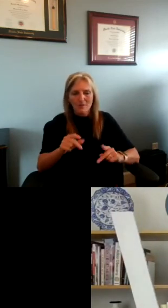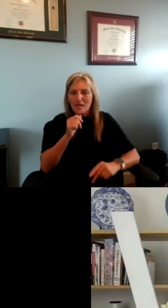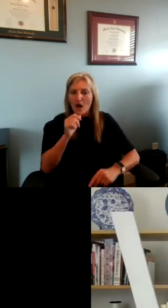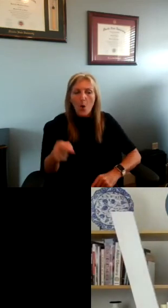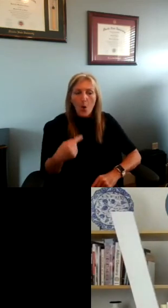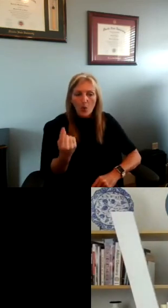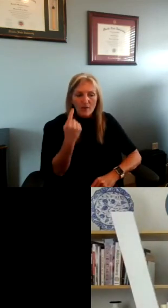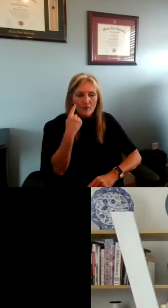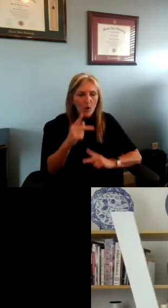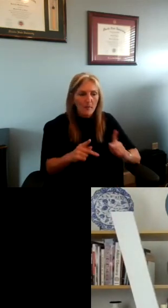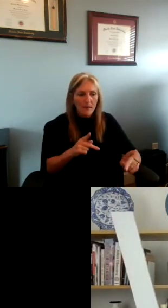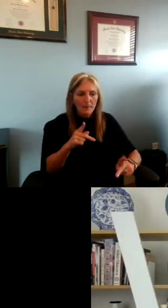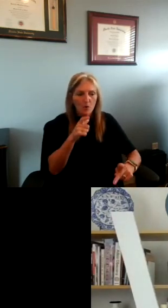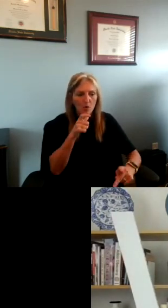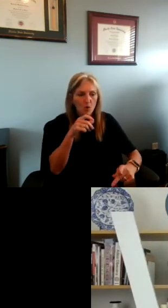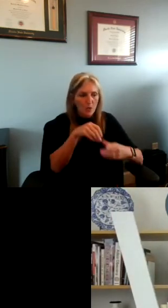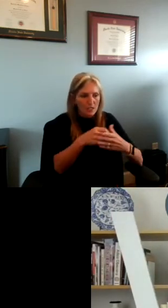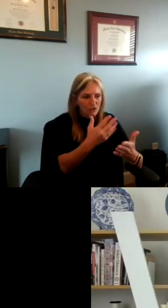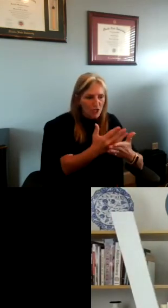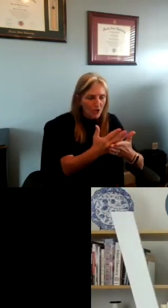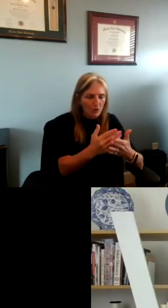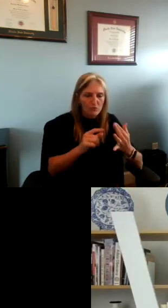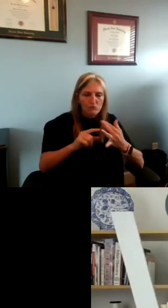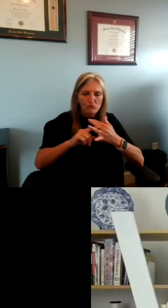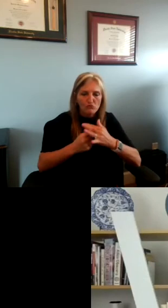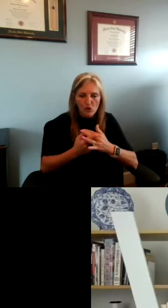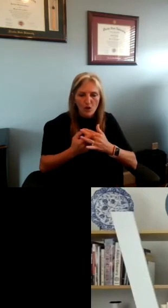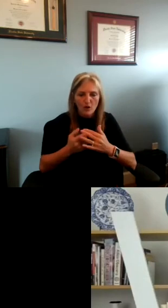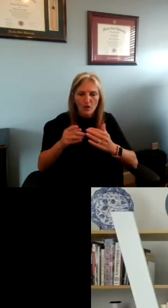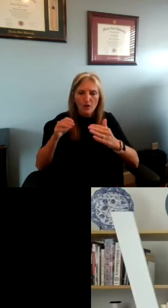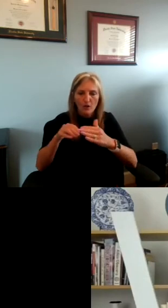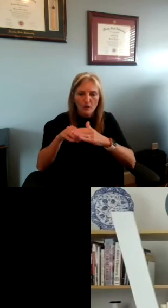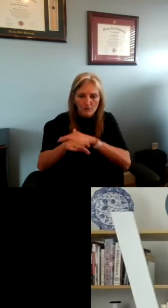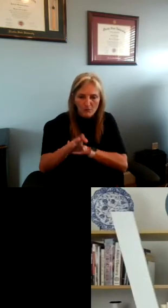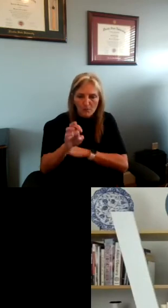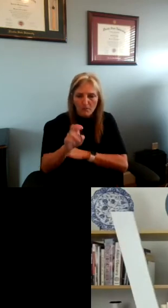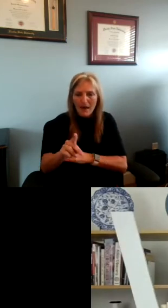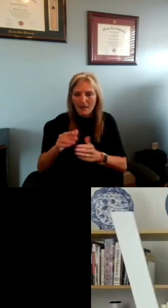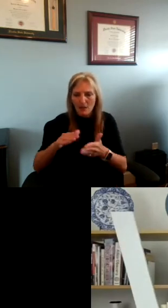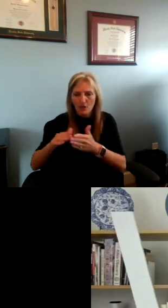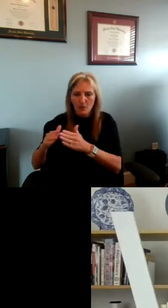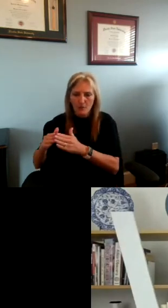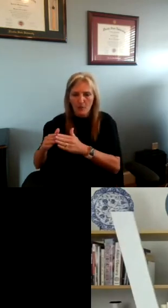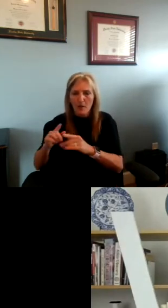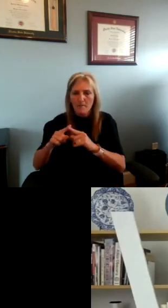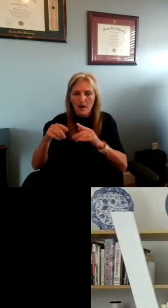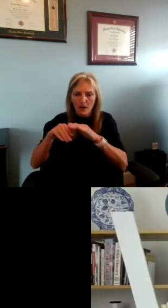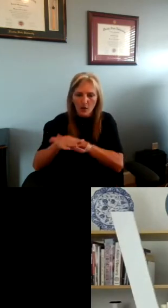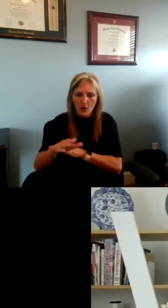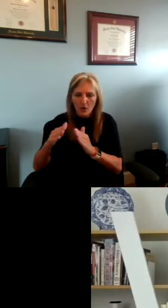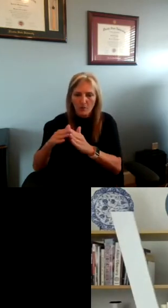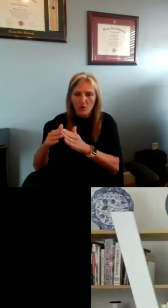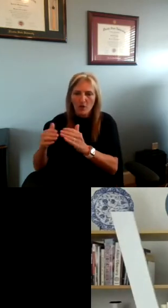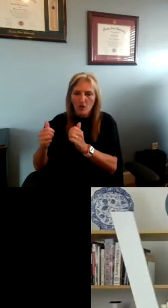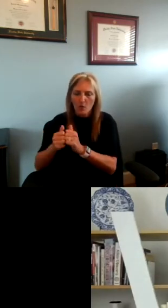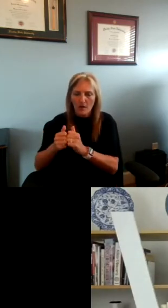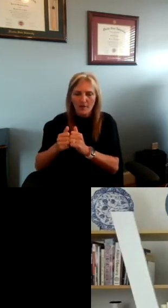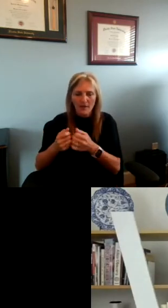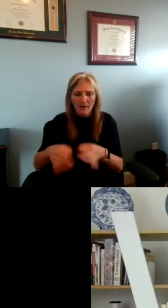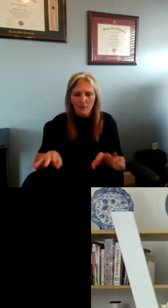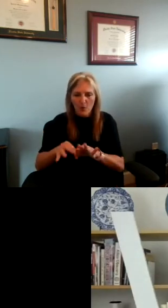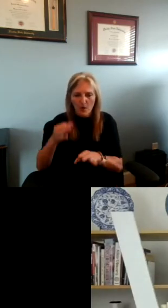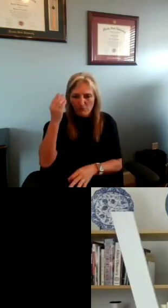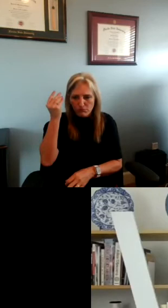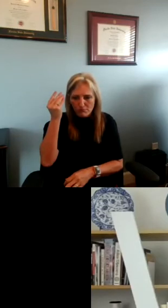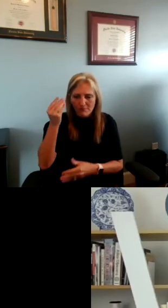to get kind of a head start on re-entering the community, where they will enter the community with critical thinking skills,